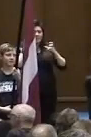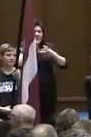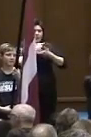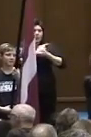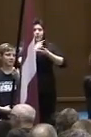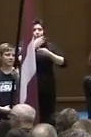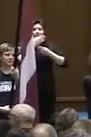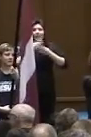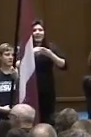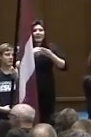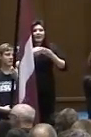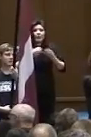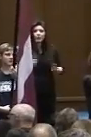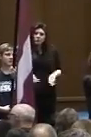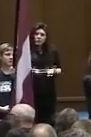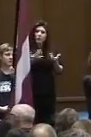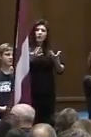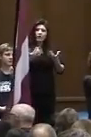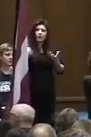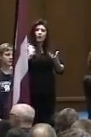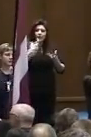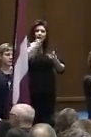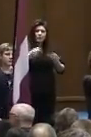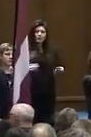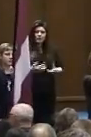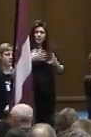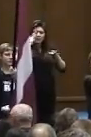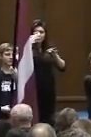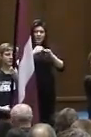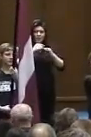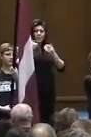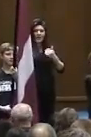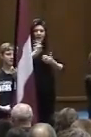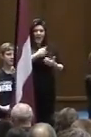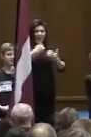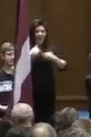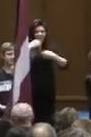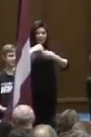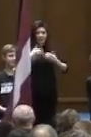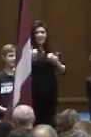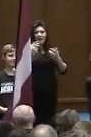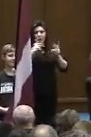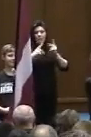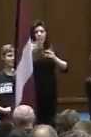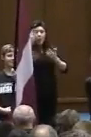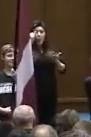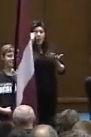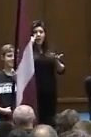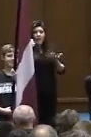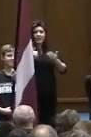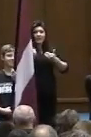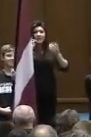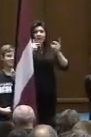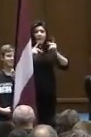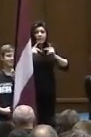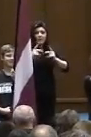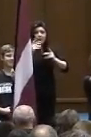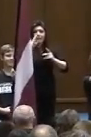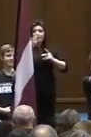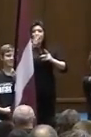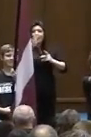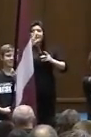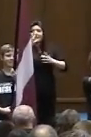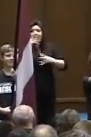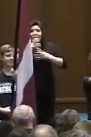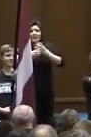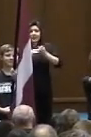restore, we need to restore the faith that we have in our young people, because our young people for 45 years